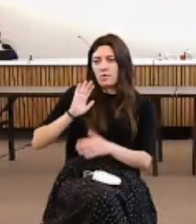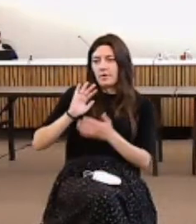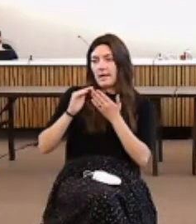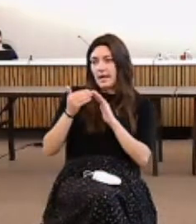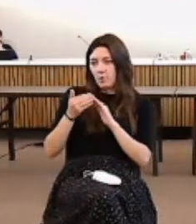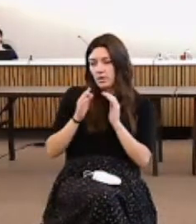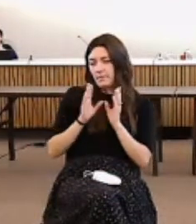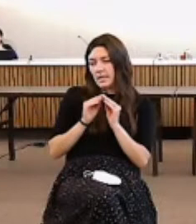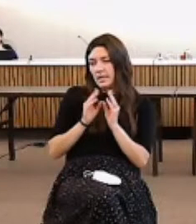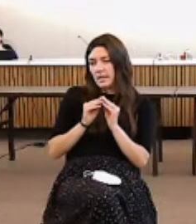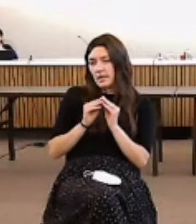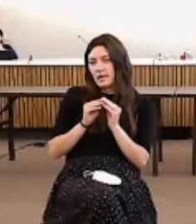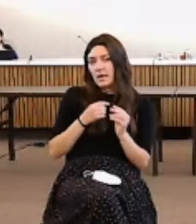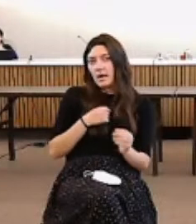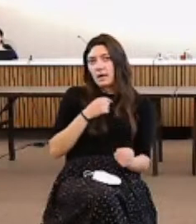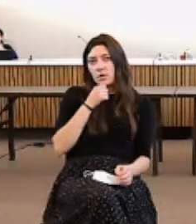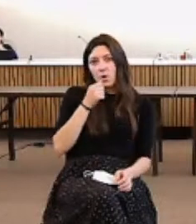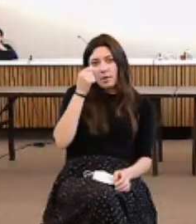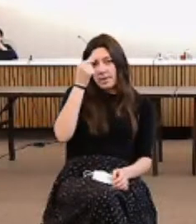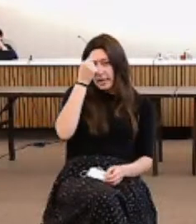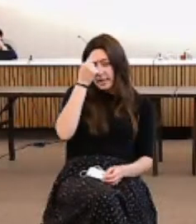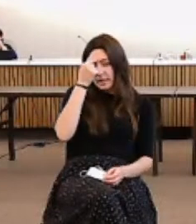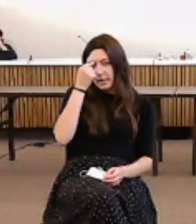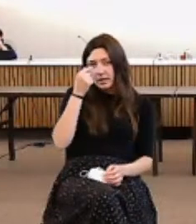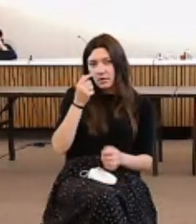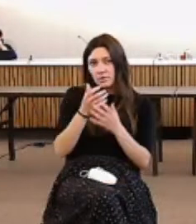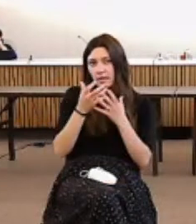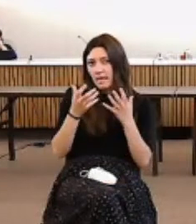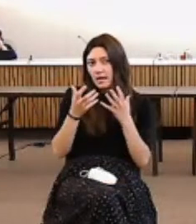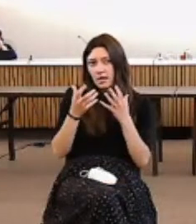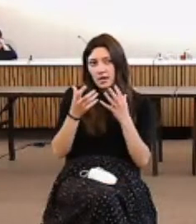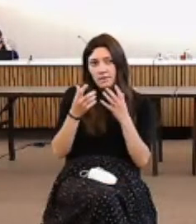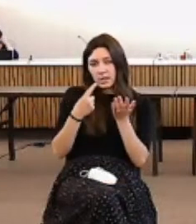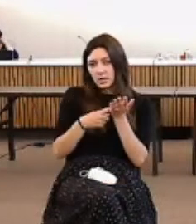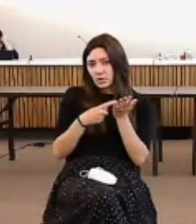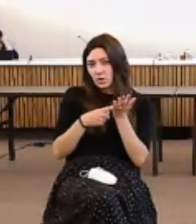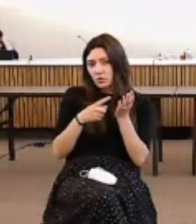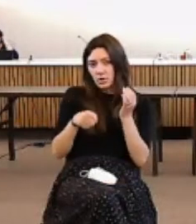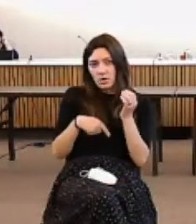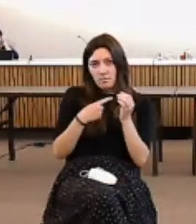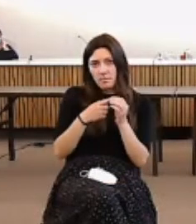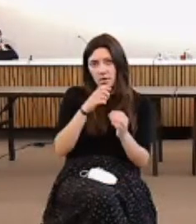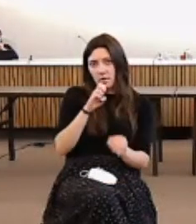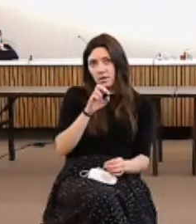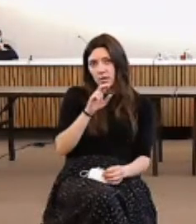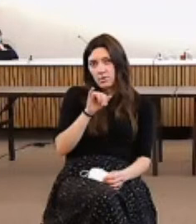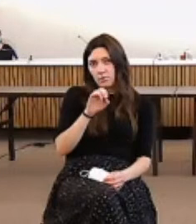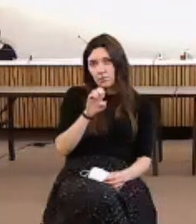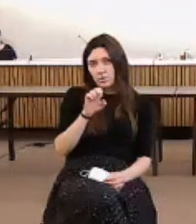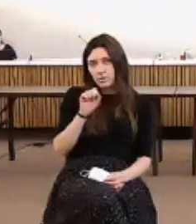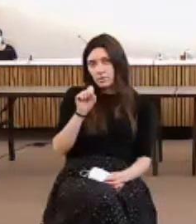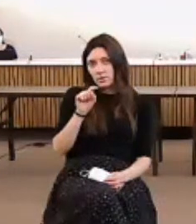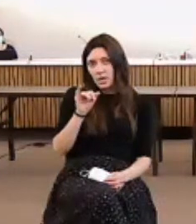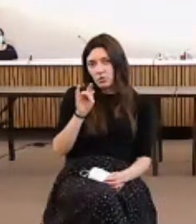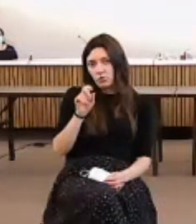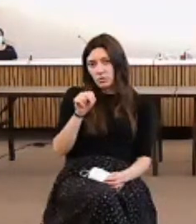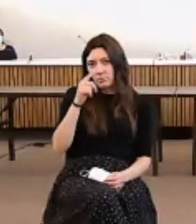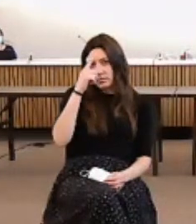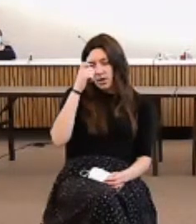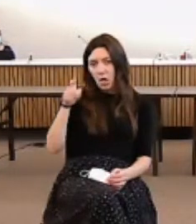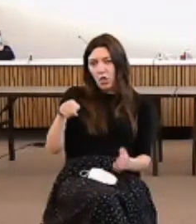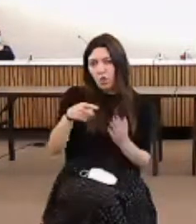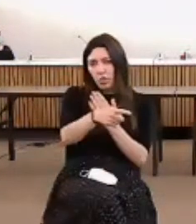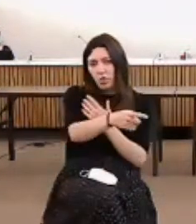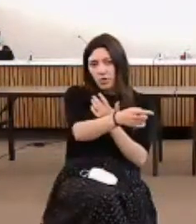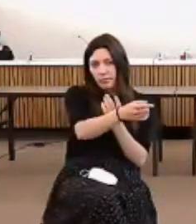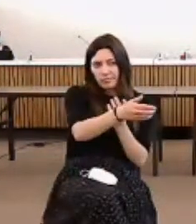meeting. I don't think there was much discussion about down Erie Station because they would essentially go to nowhere. But